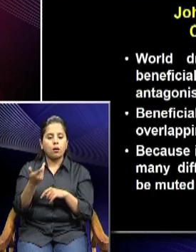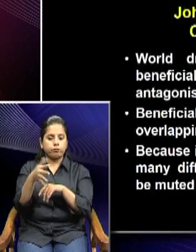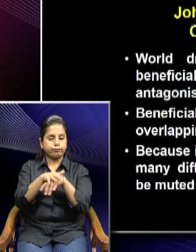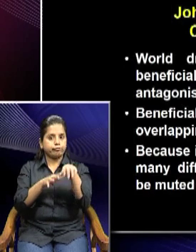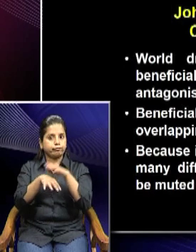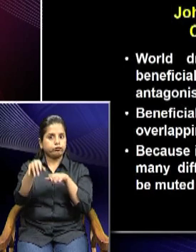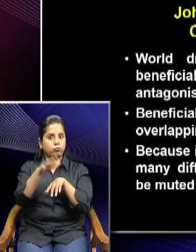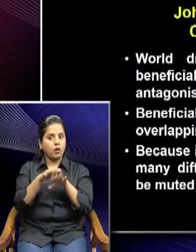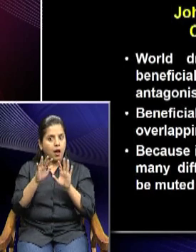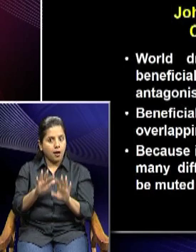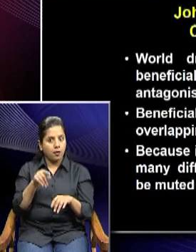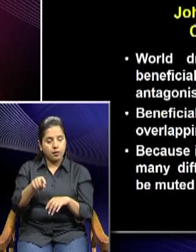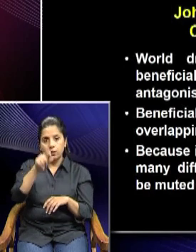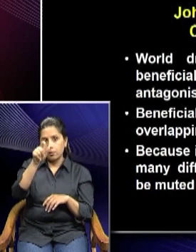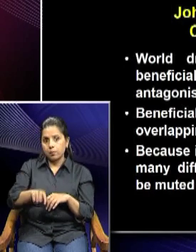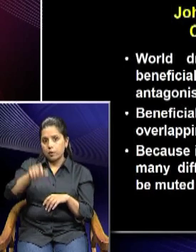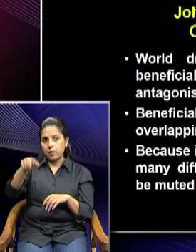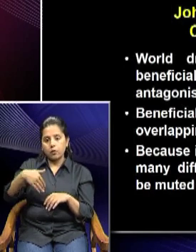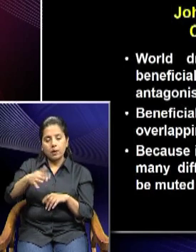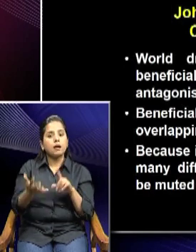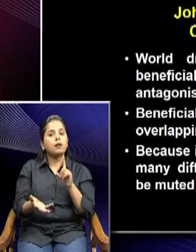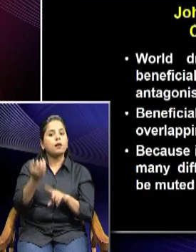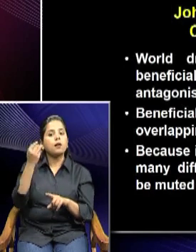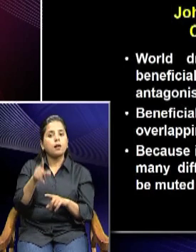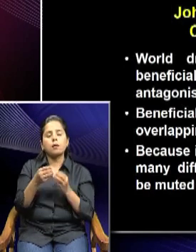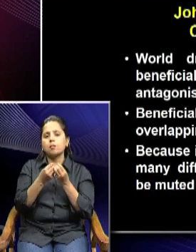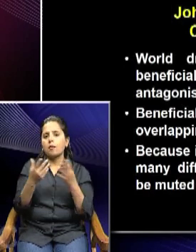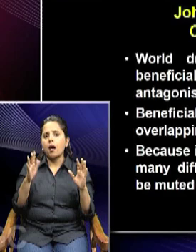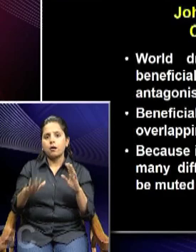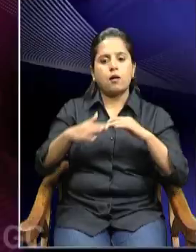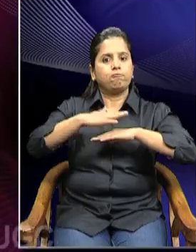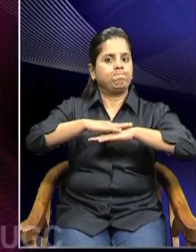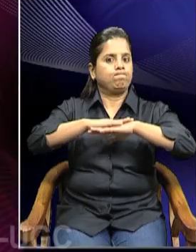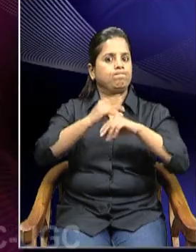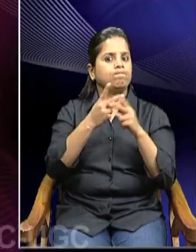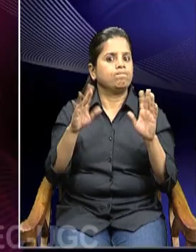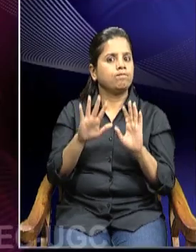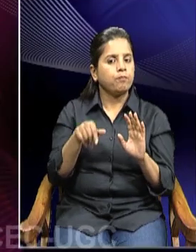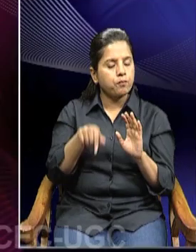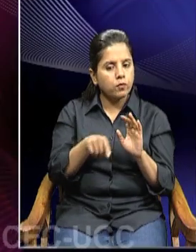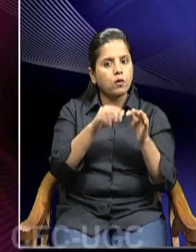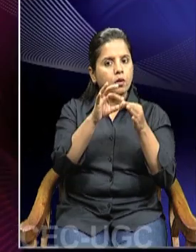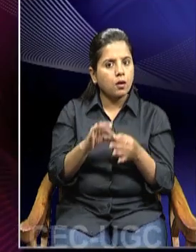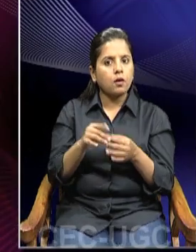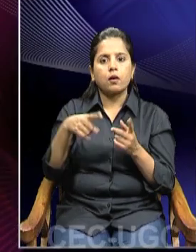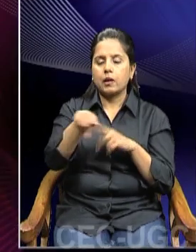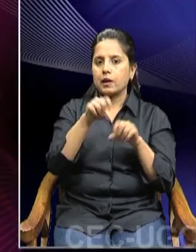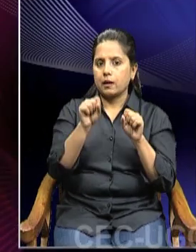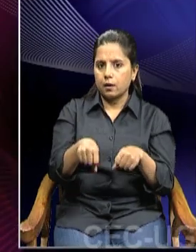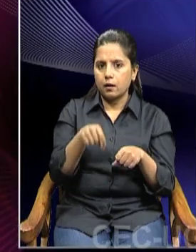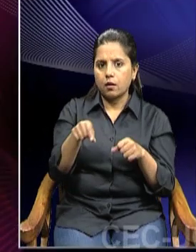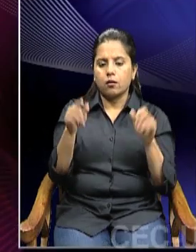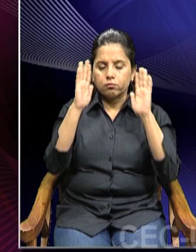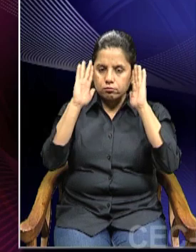overlapping, then the individuals will get many platforms through which they can